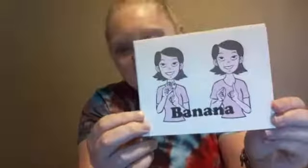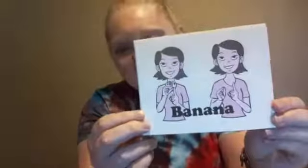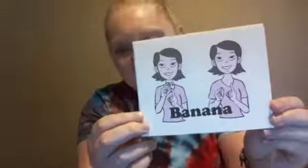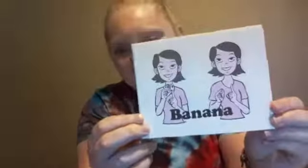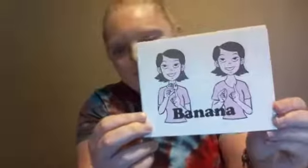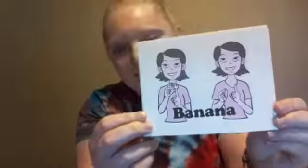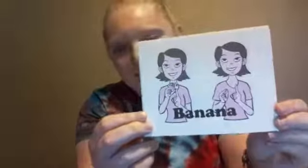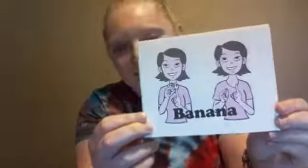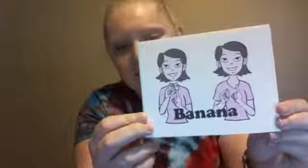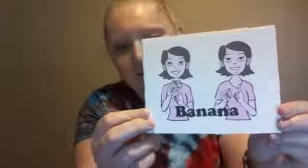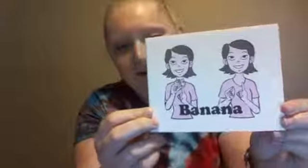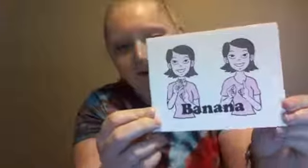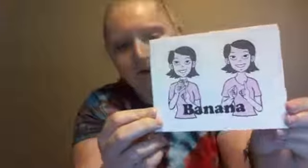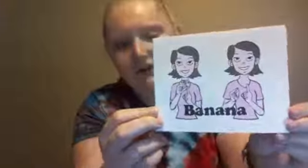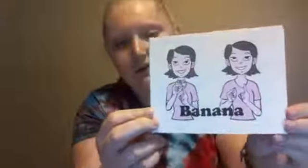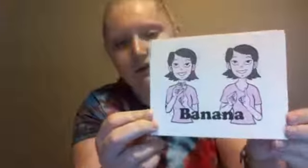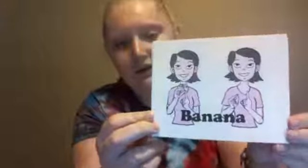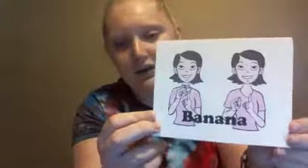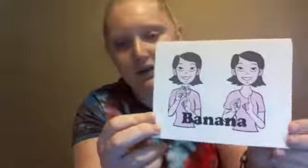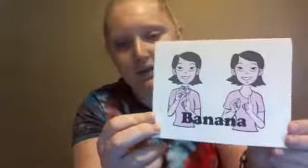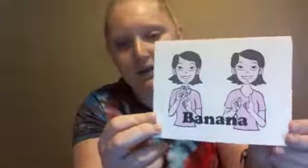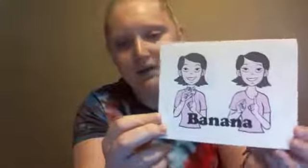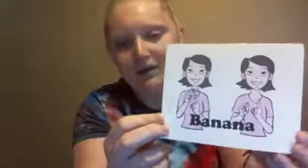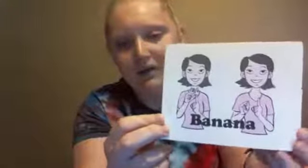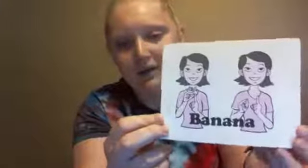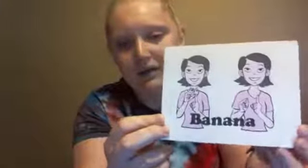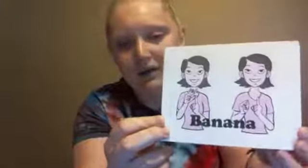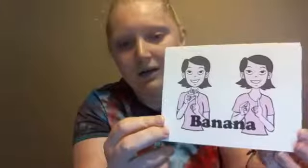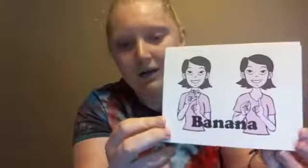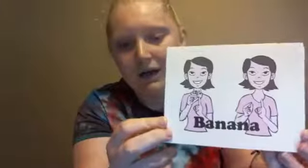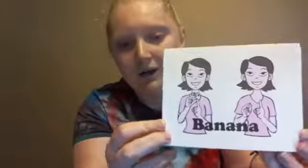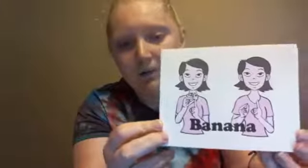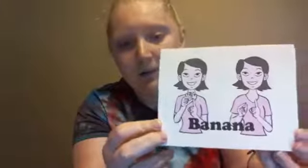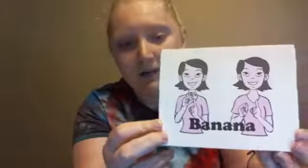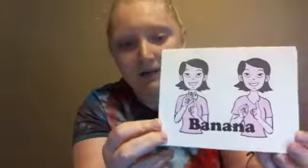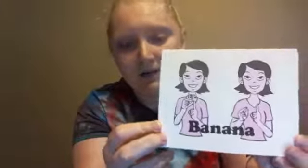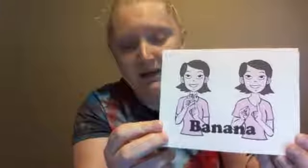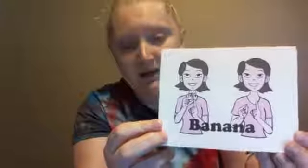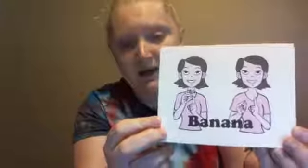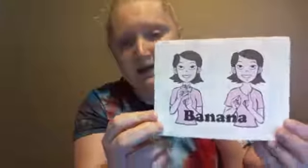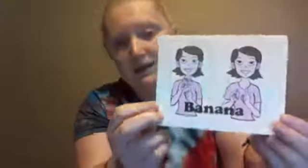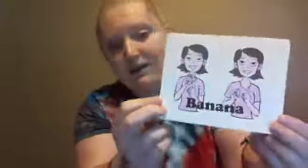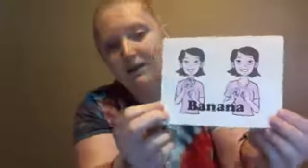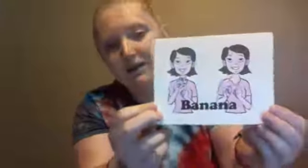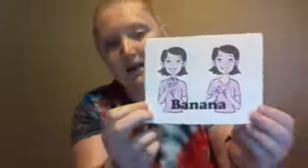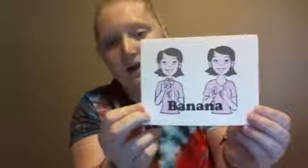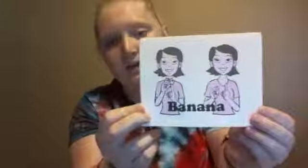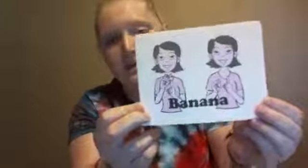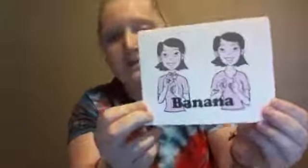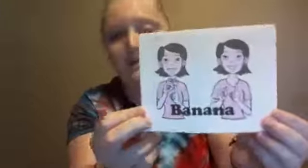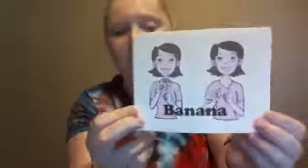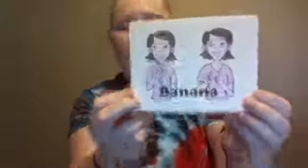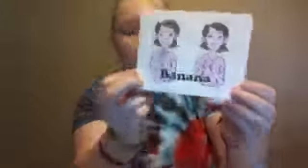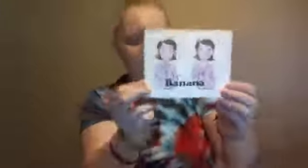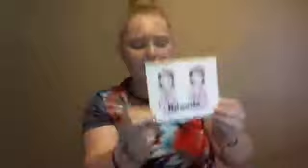banana. So if you know how to peel a banana, that will be useful for this